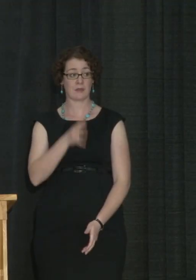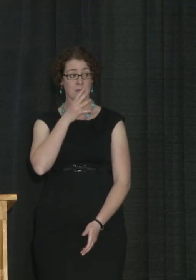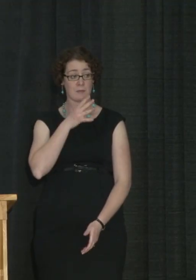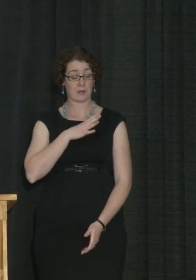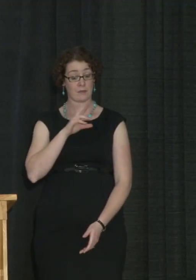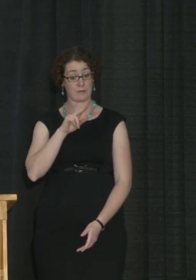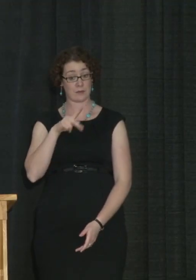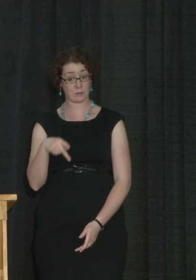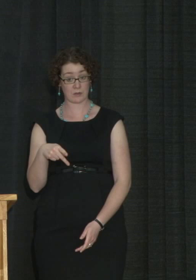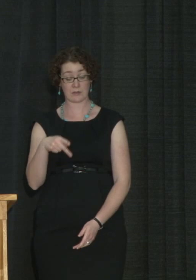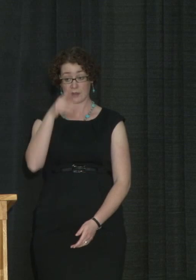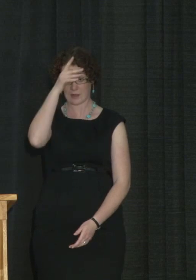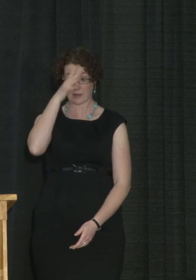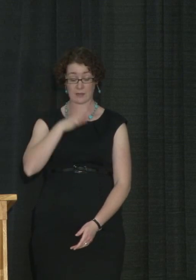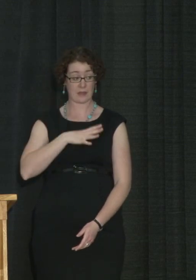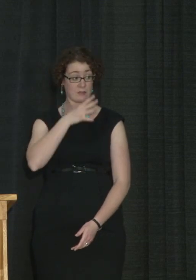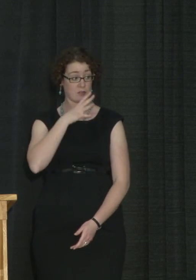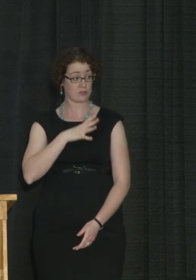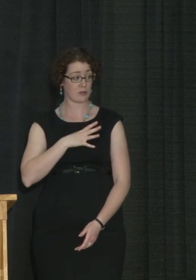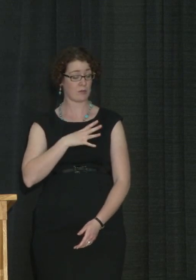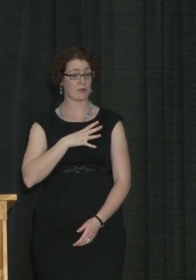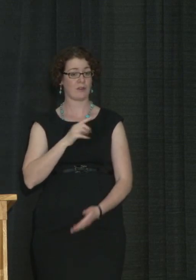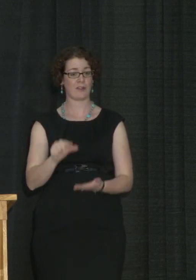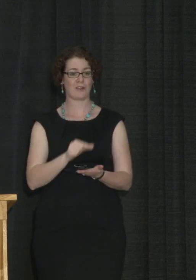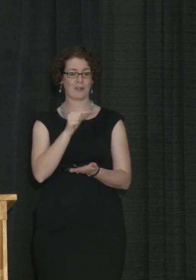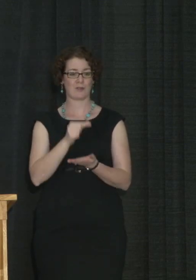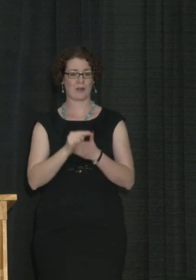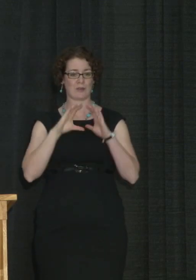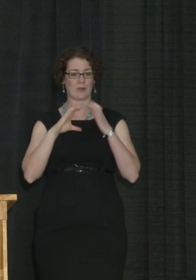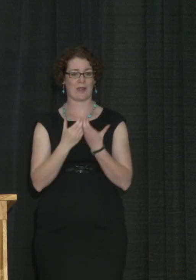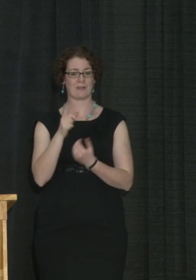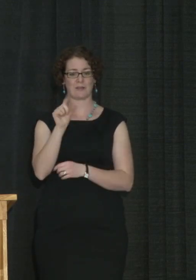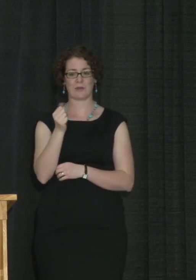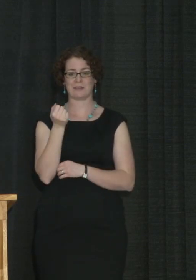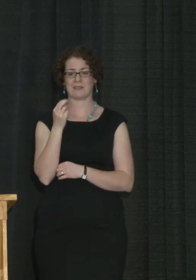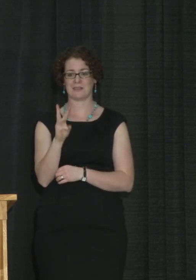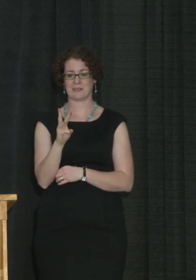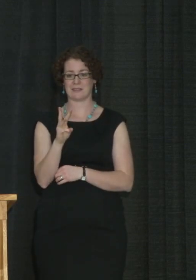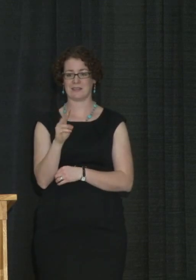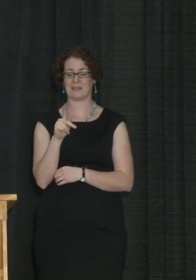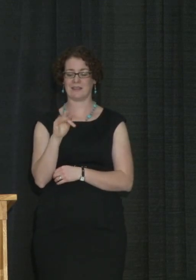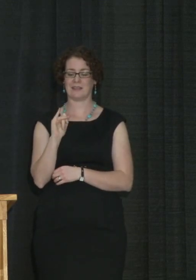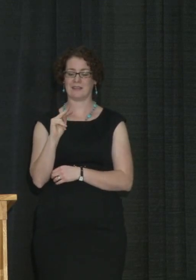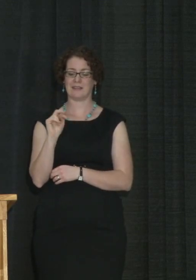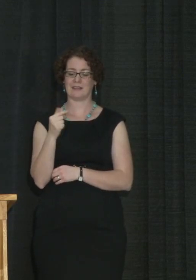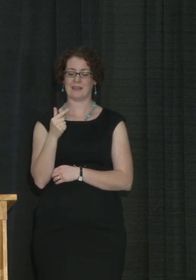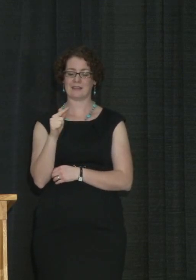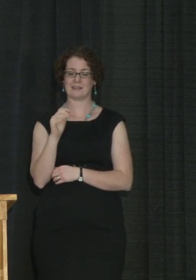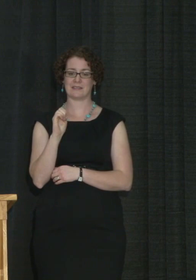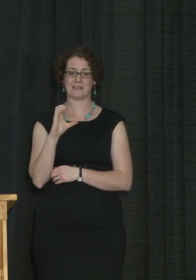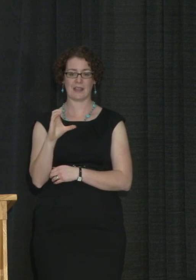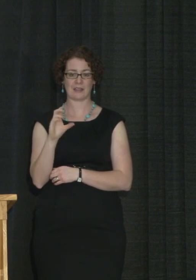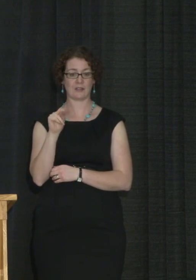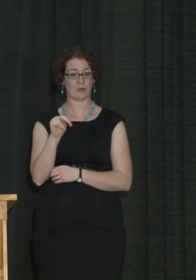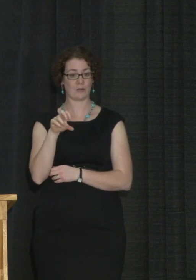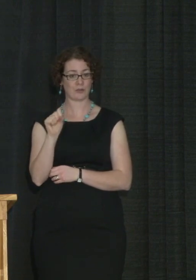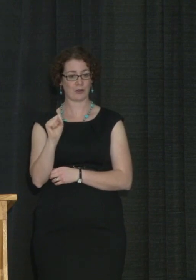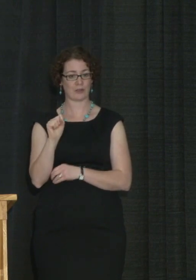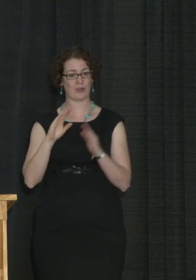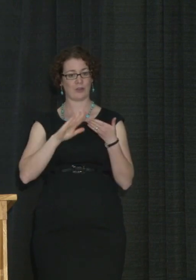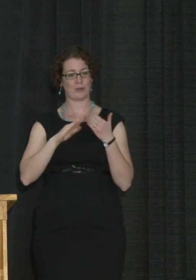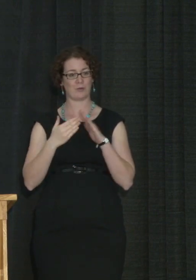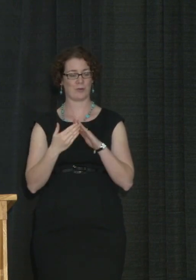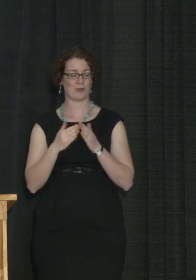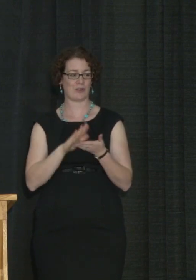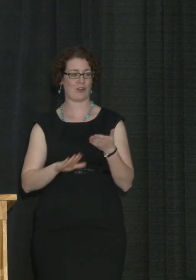Madam Vice President, ladies and gentlemen, the graduating class of 2016, Kingstec Campus, Nova Scotia